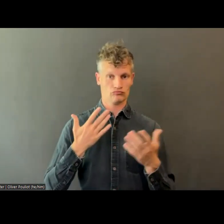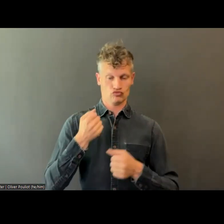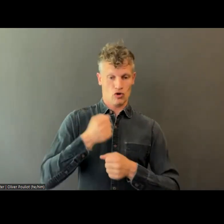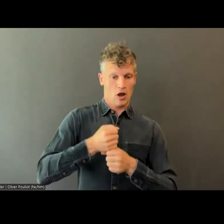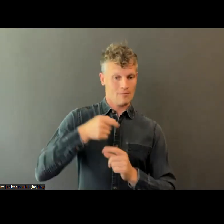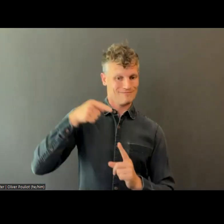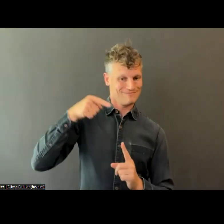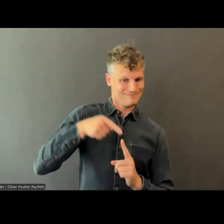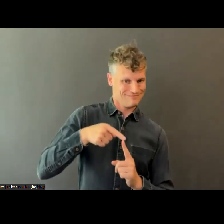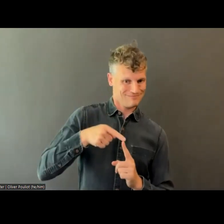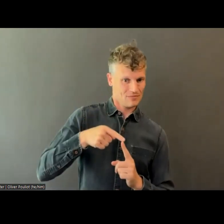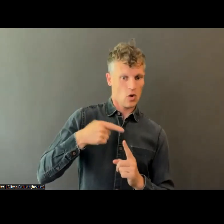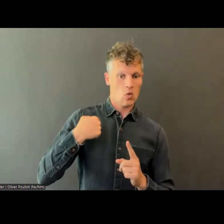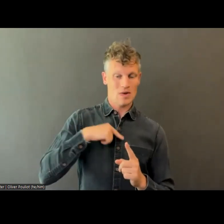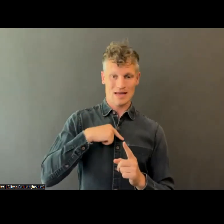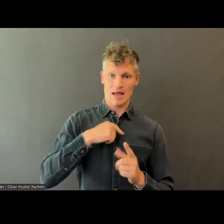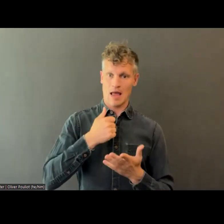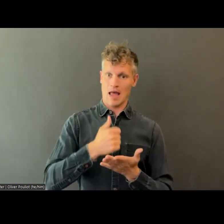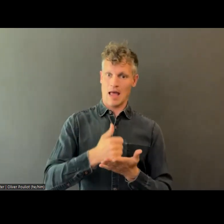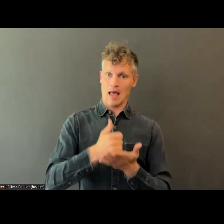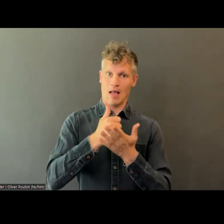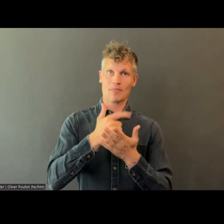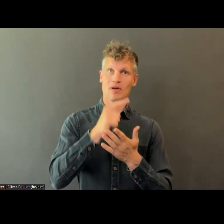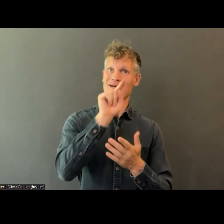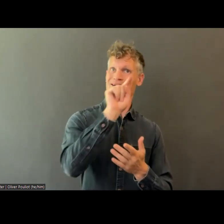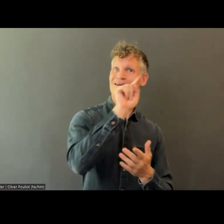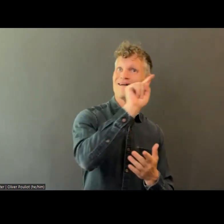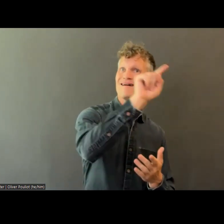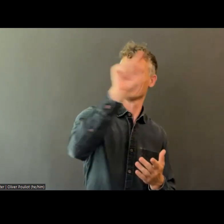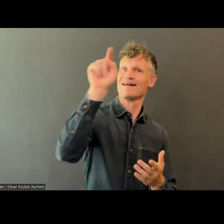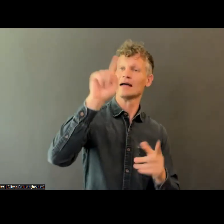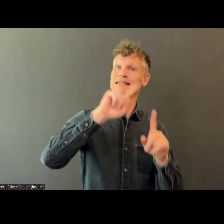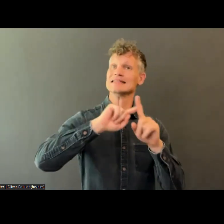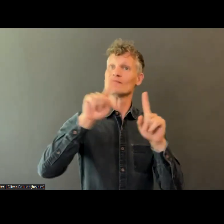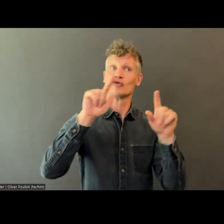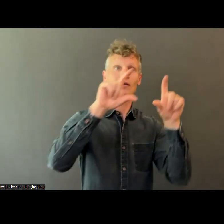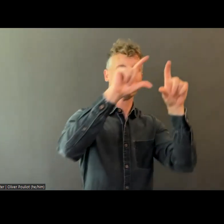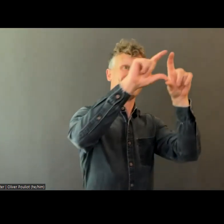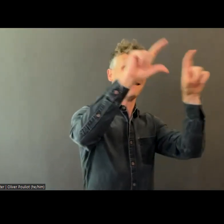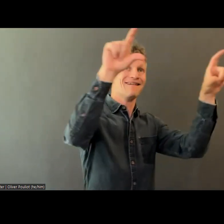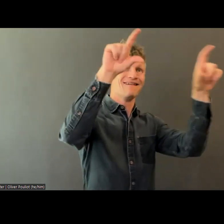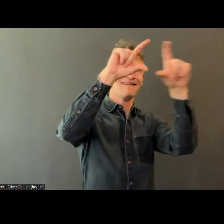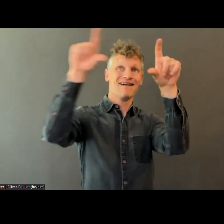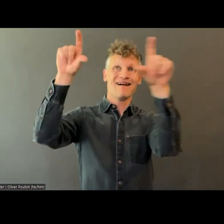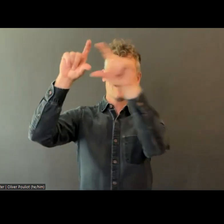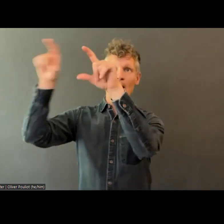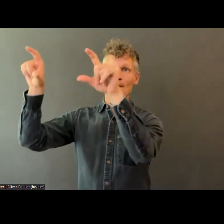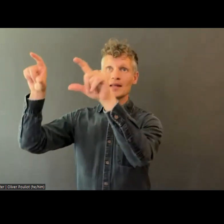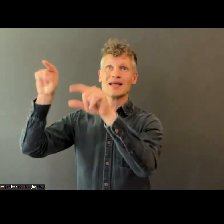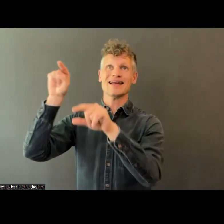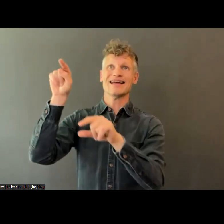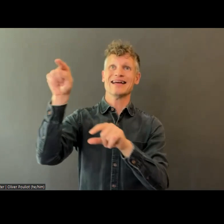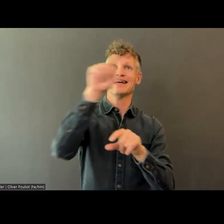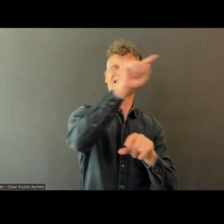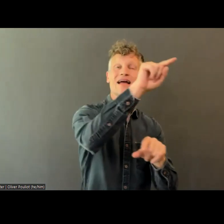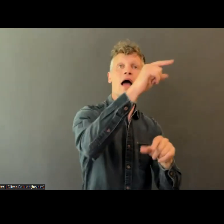about workplace adjustments. And if I use that as an example, it's not the only area, but I just want to use that as an example to just kind of showcase